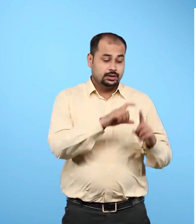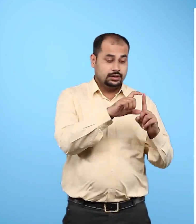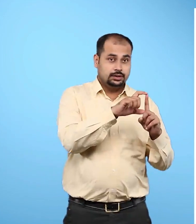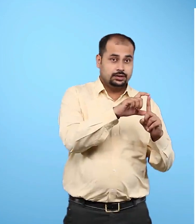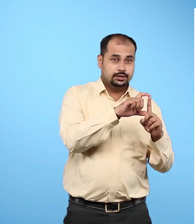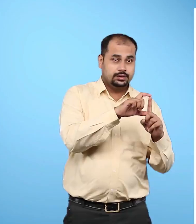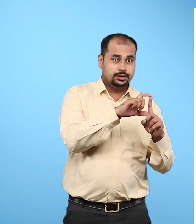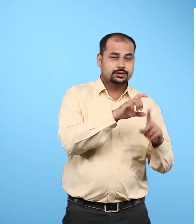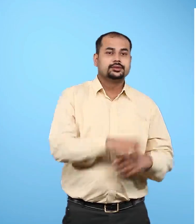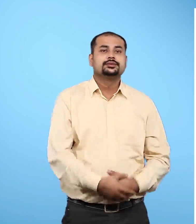D.